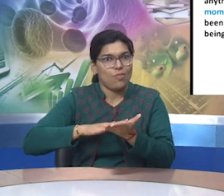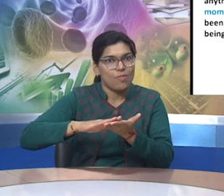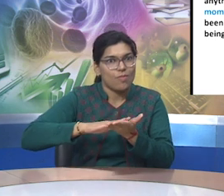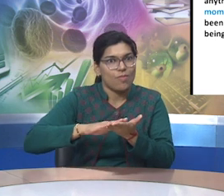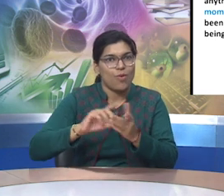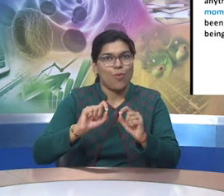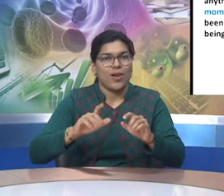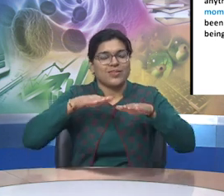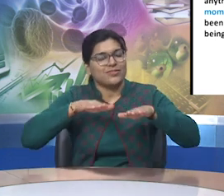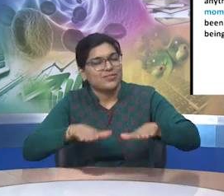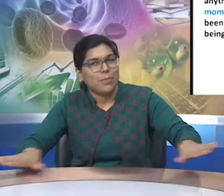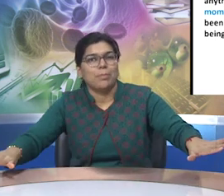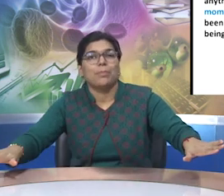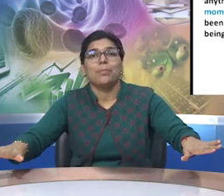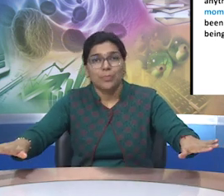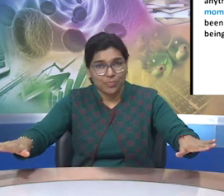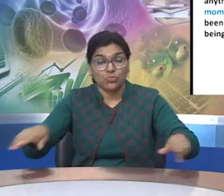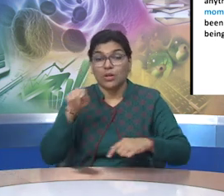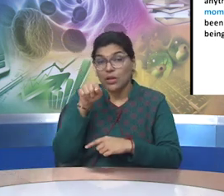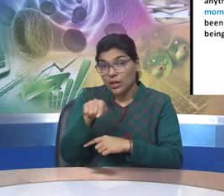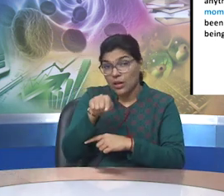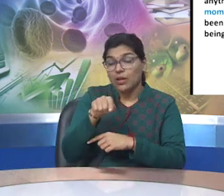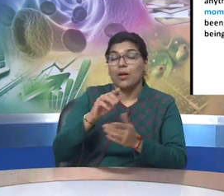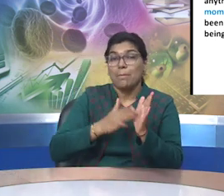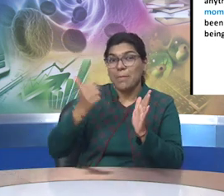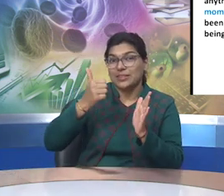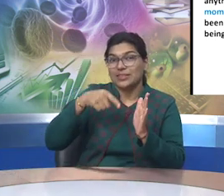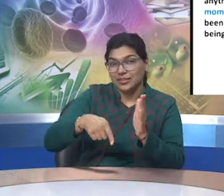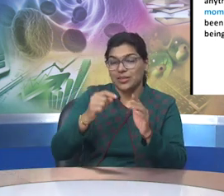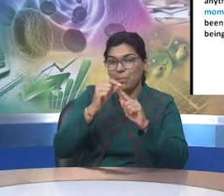All I wanted was a little moment